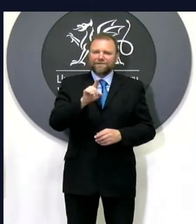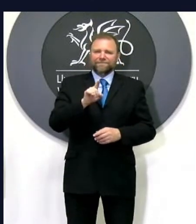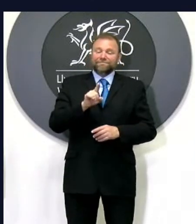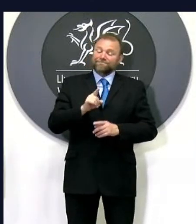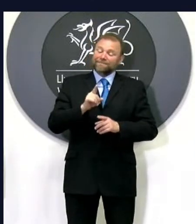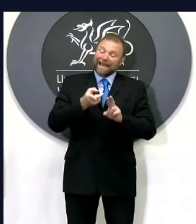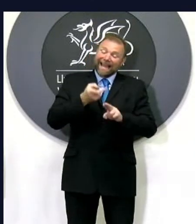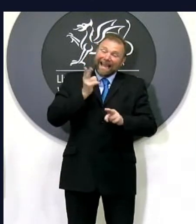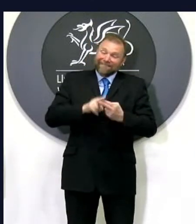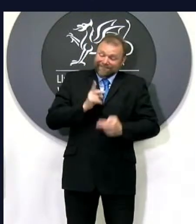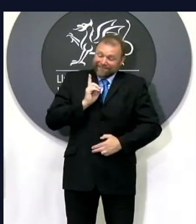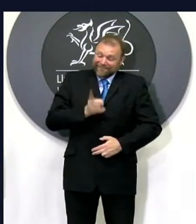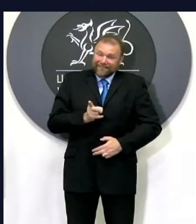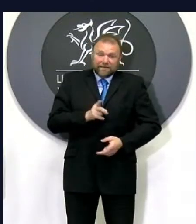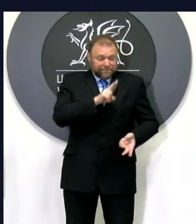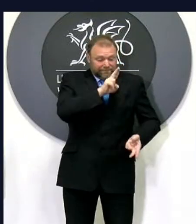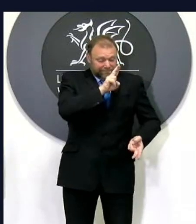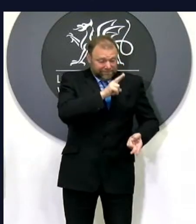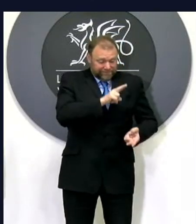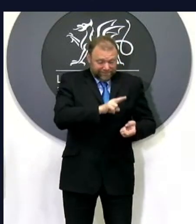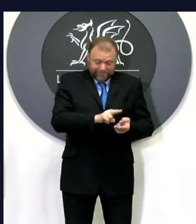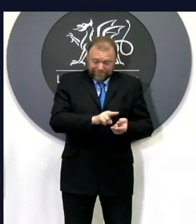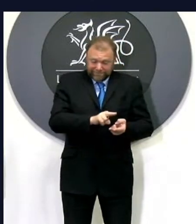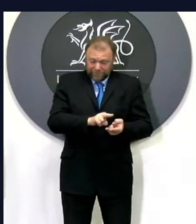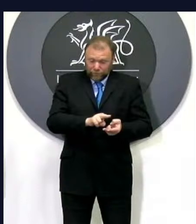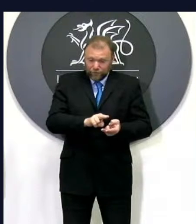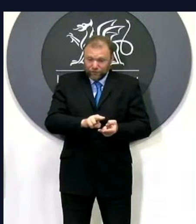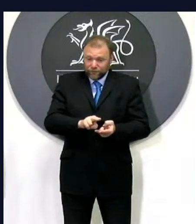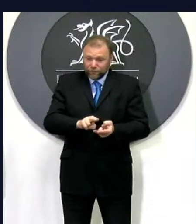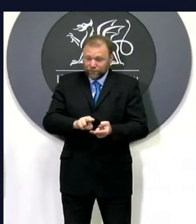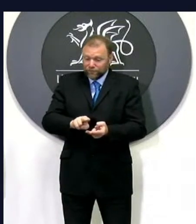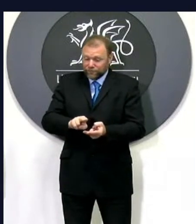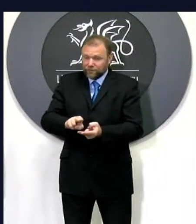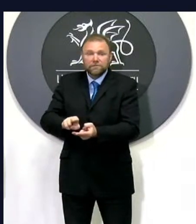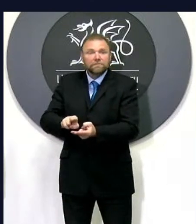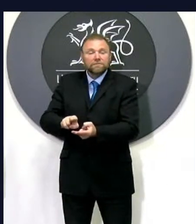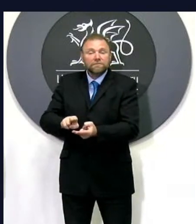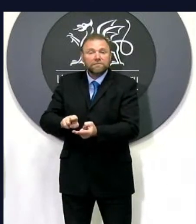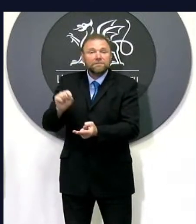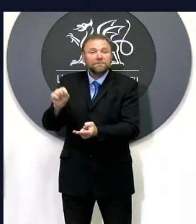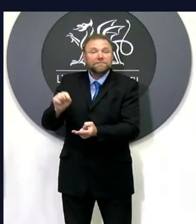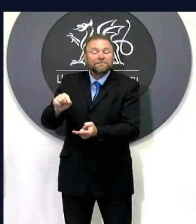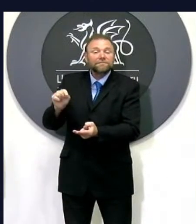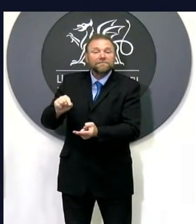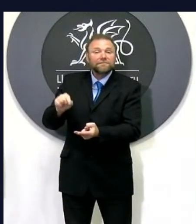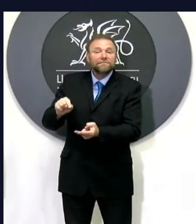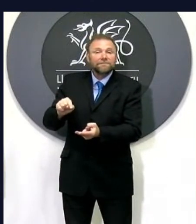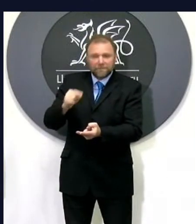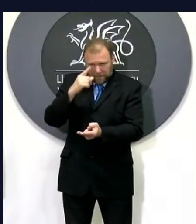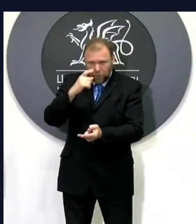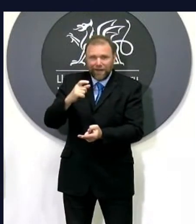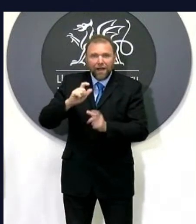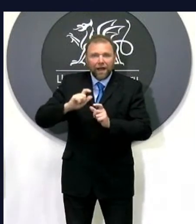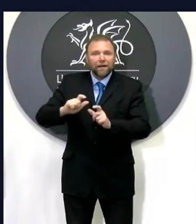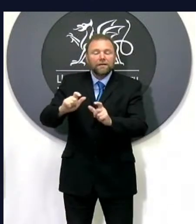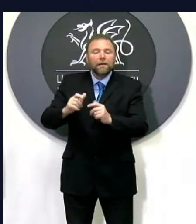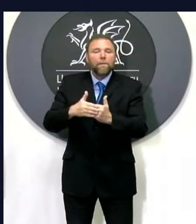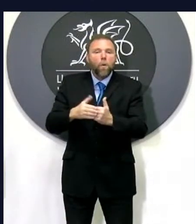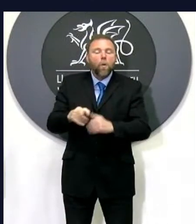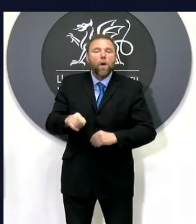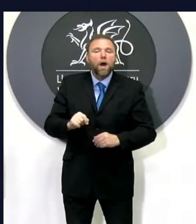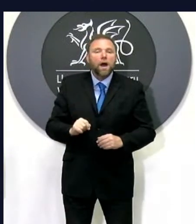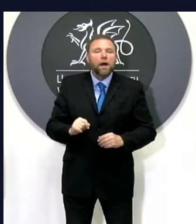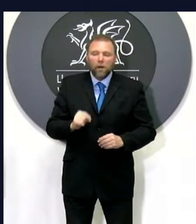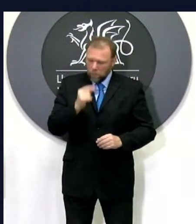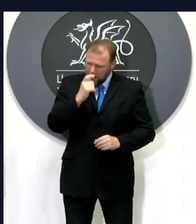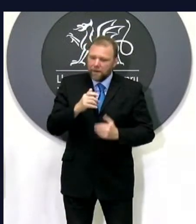things remain with the virus suppressed as it is today, then we will be able to do more to allow more